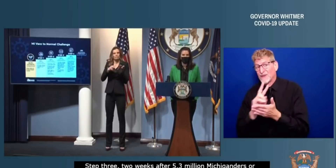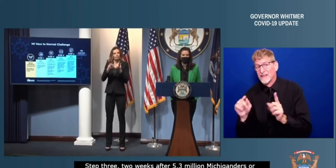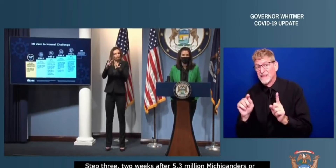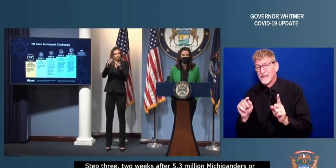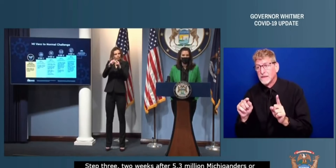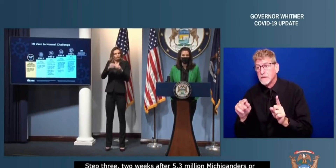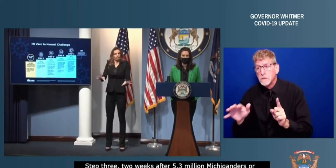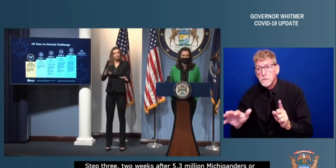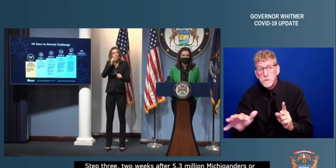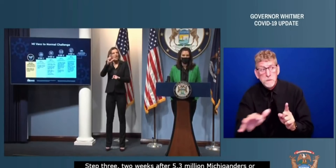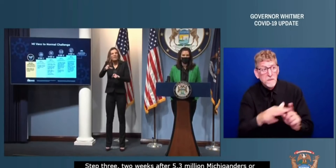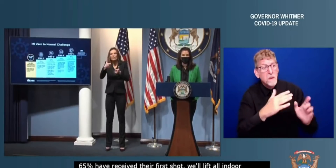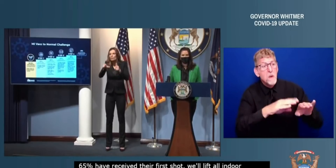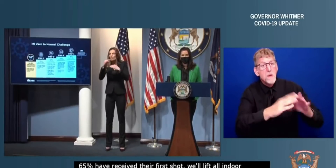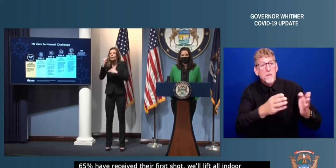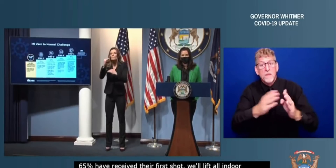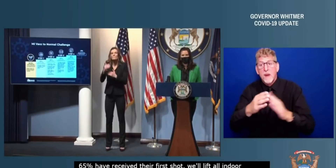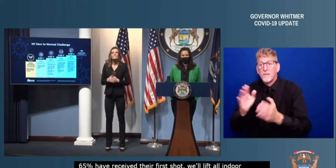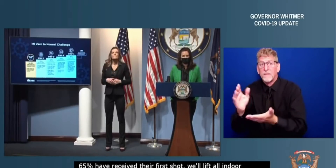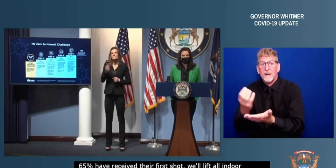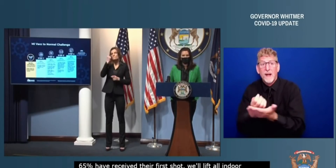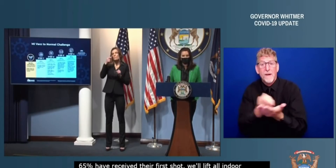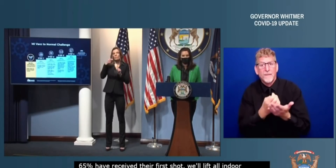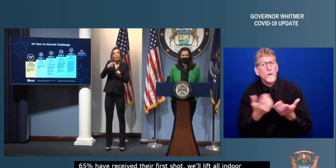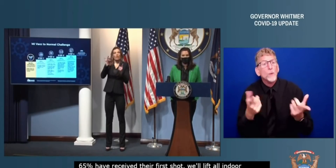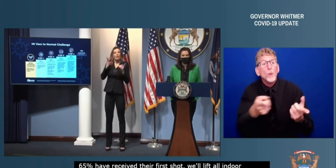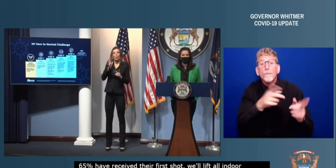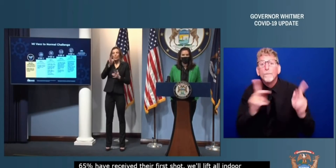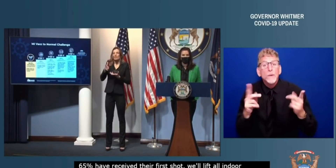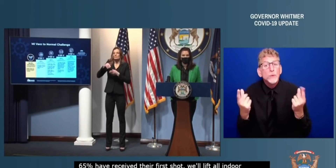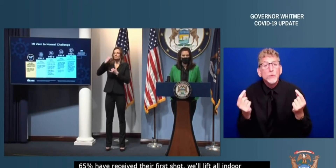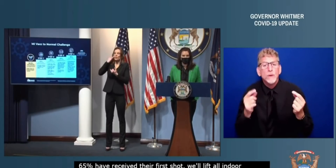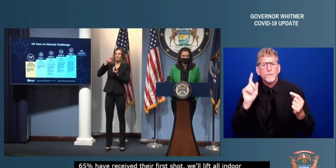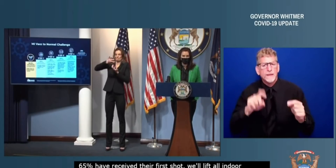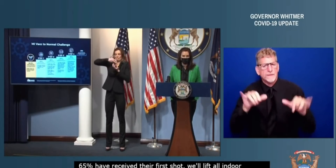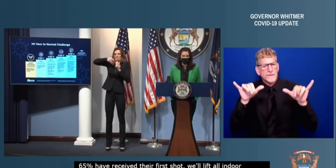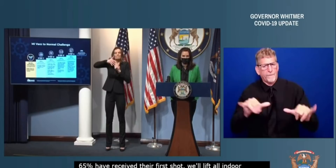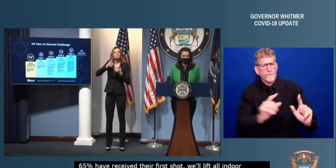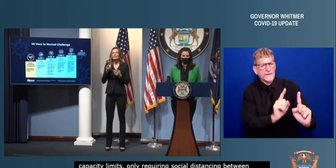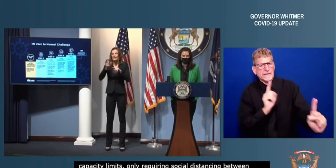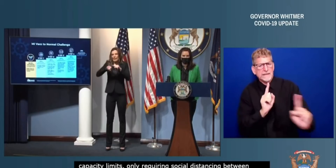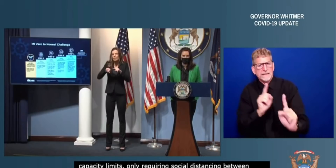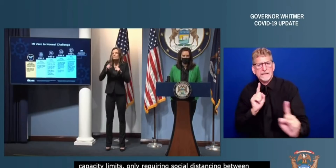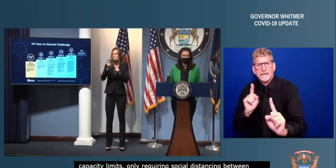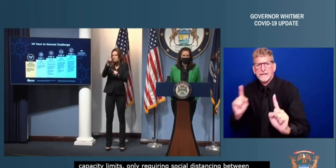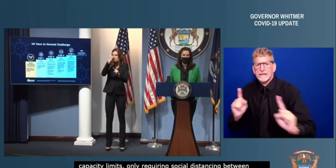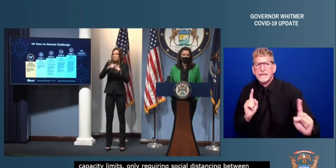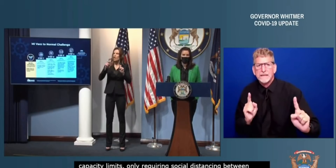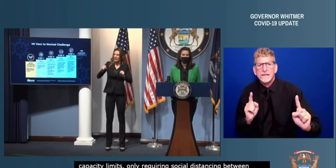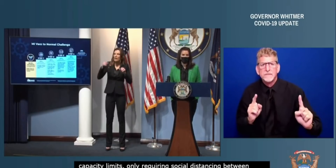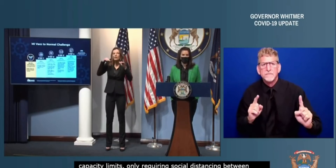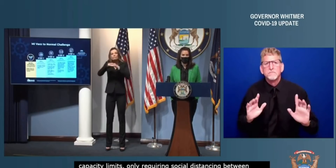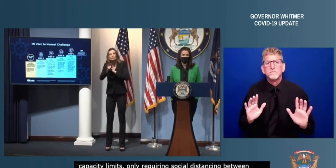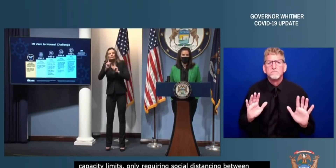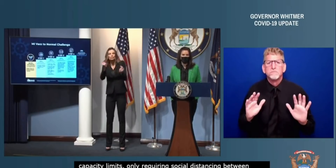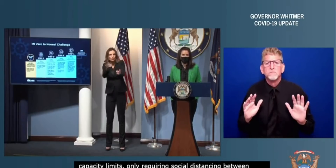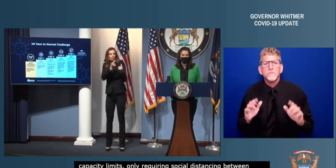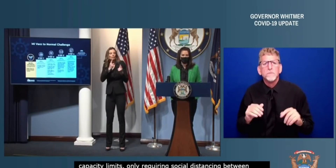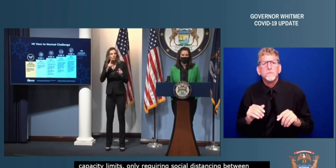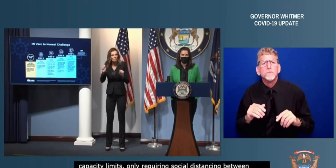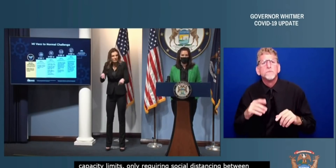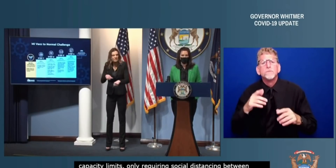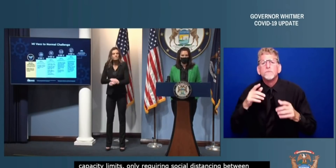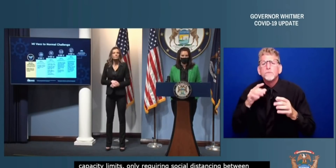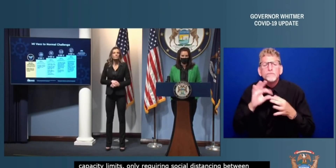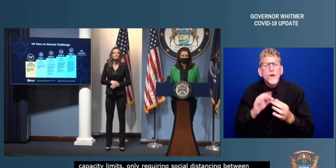social distancing between parties, and relax the limits on residential social gatherings. And finally, step 4, 2